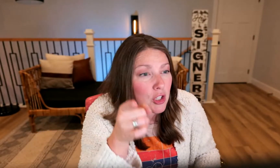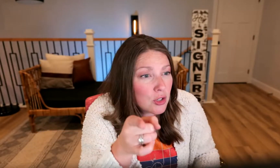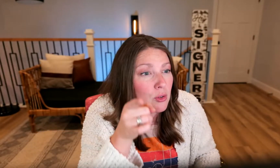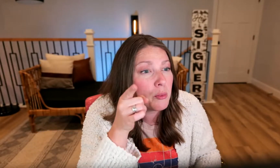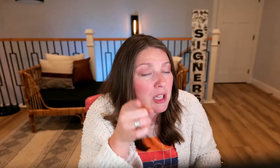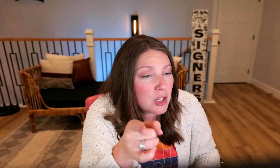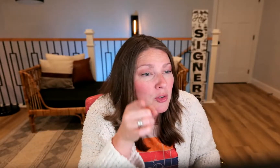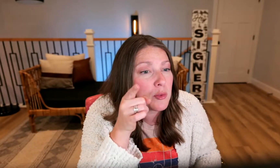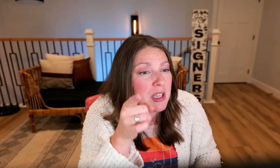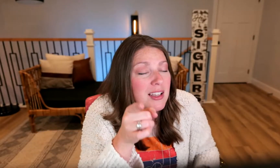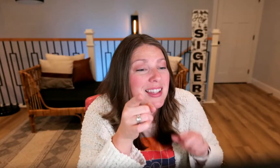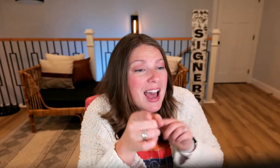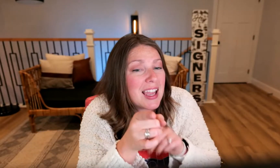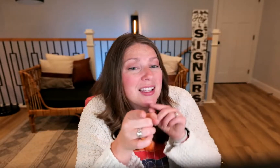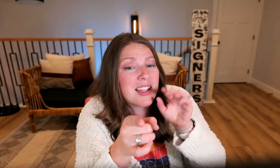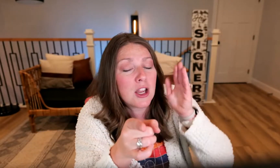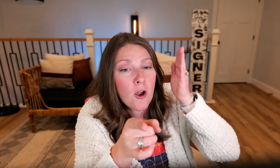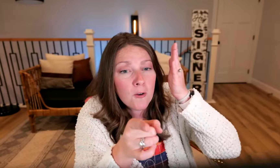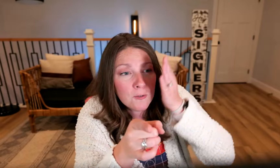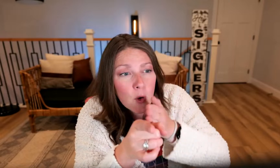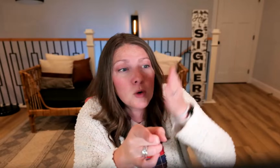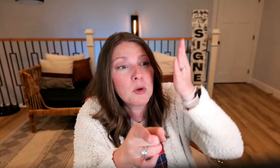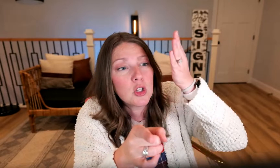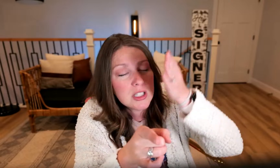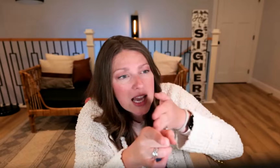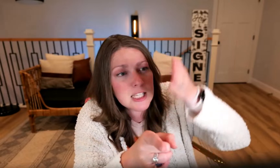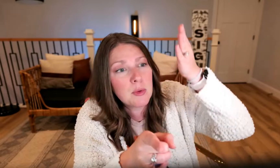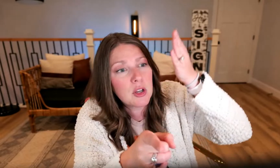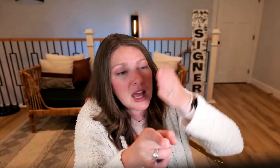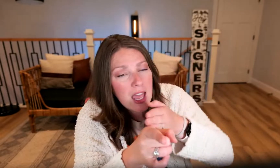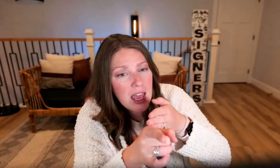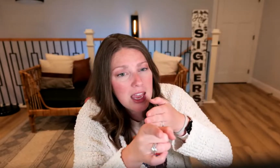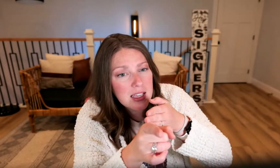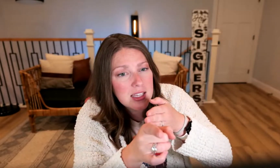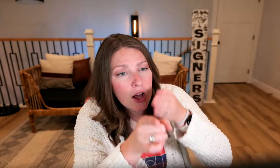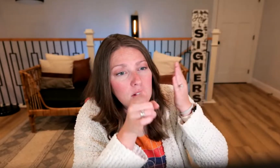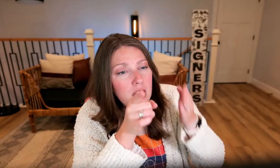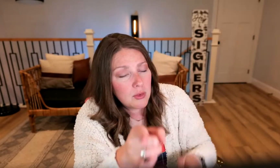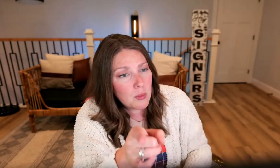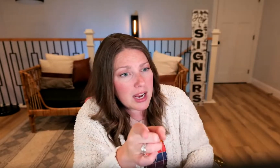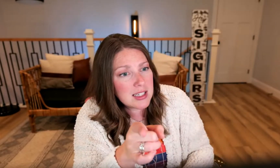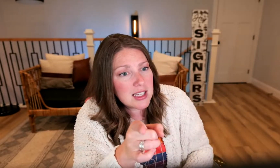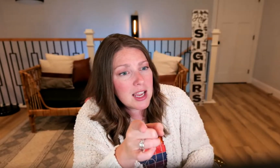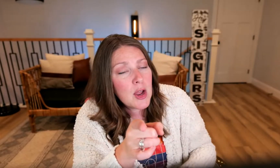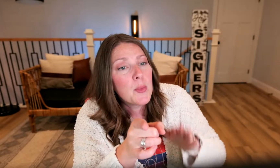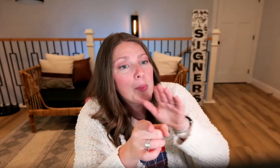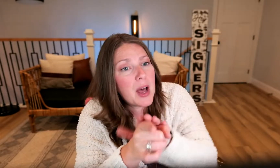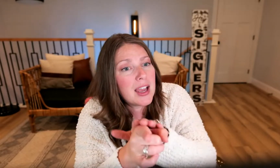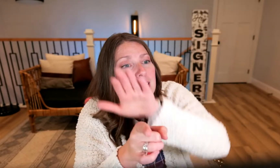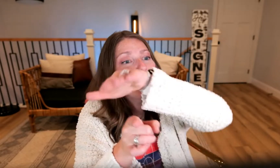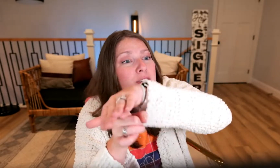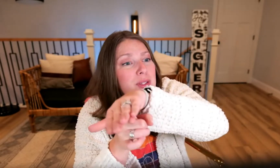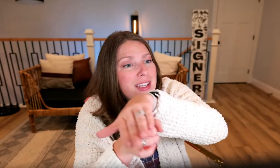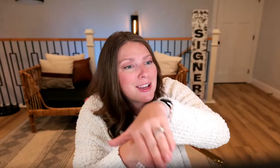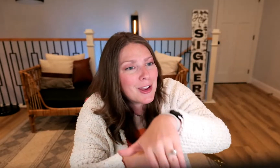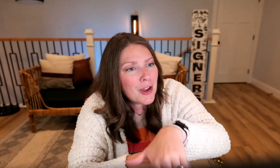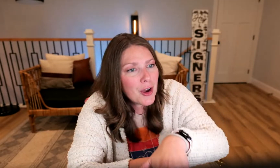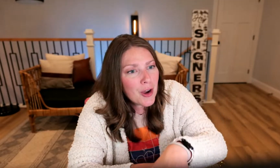you, being used because that is like formal textbook ASL, right? But do you see it